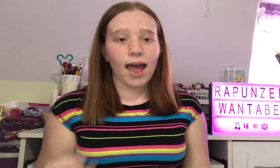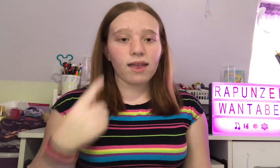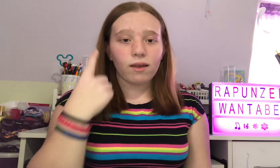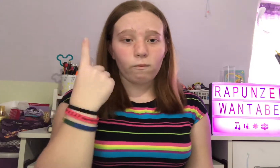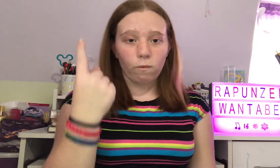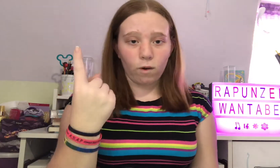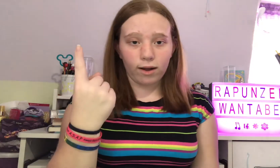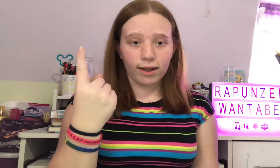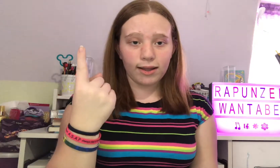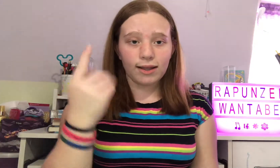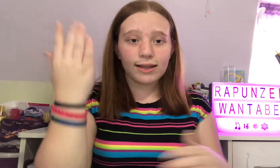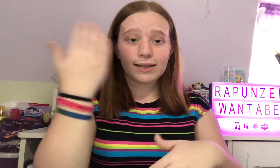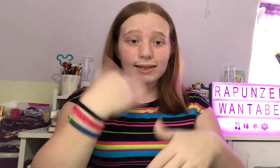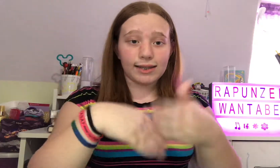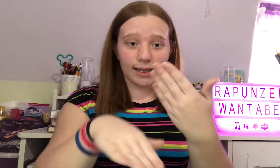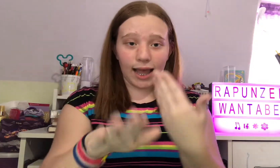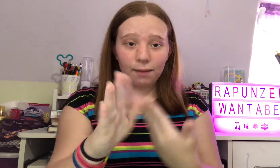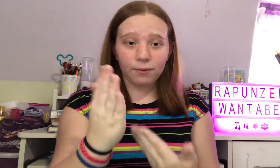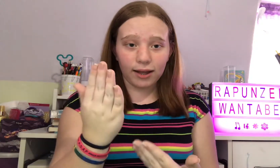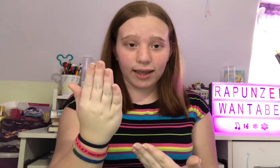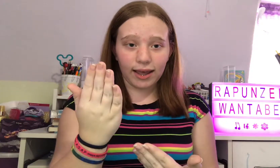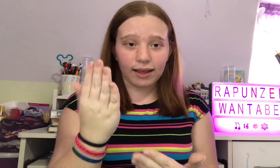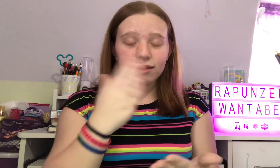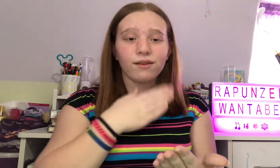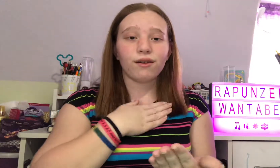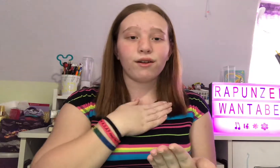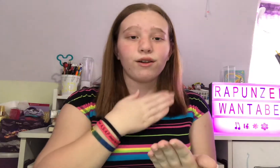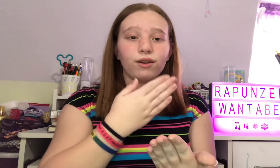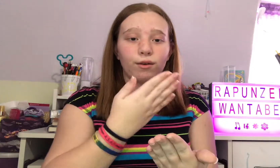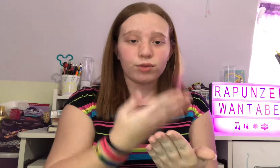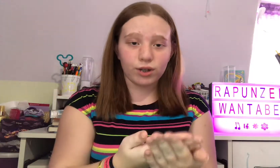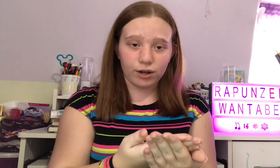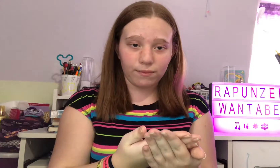And then one step again, closer.